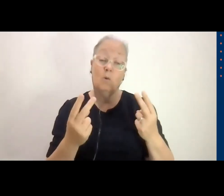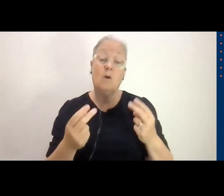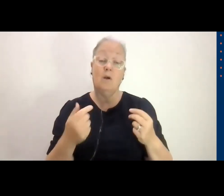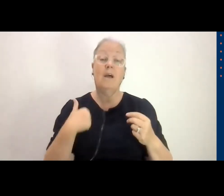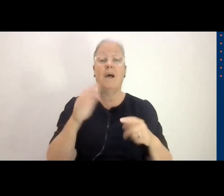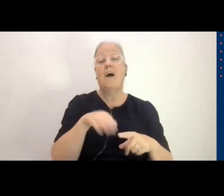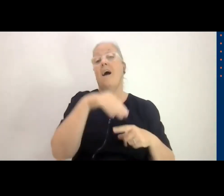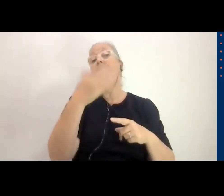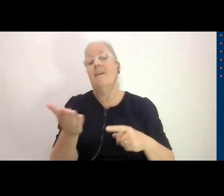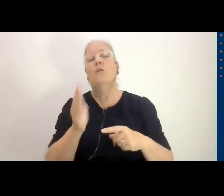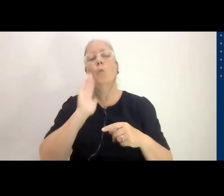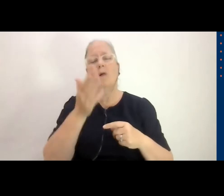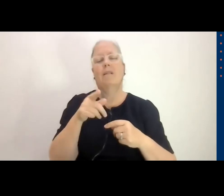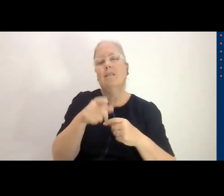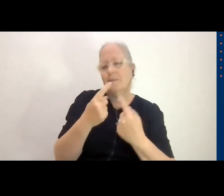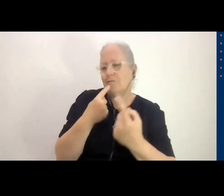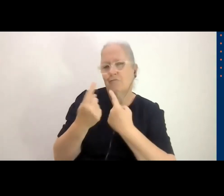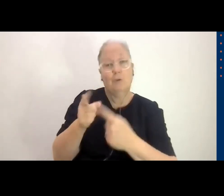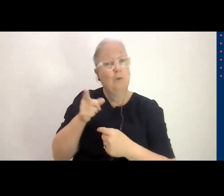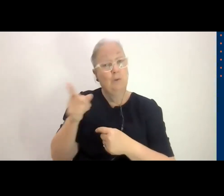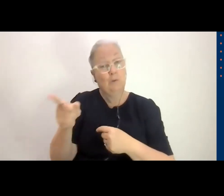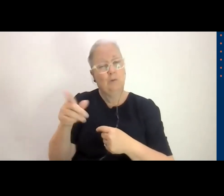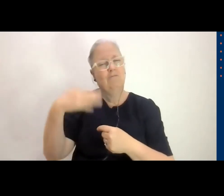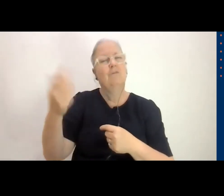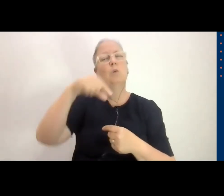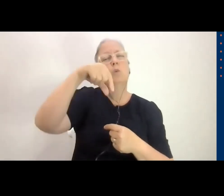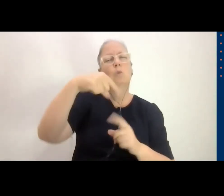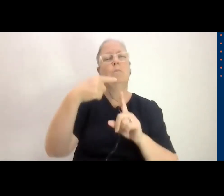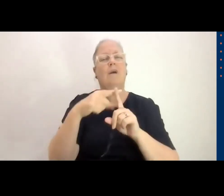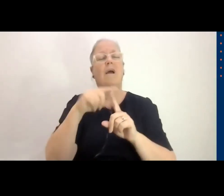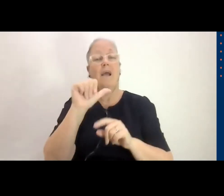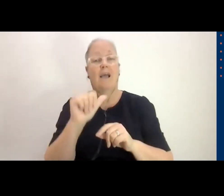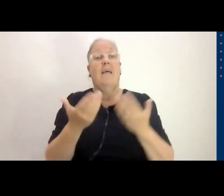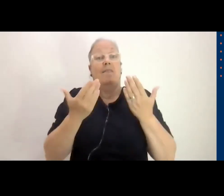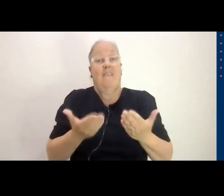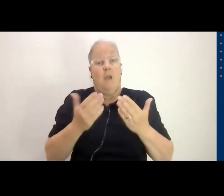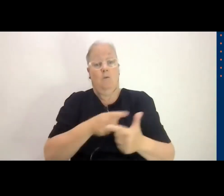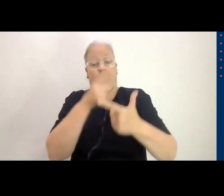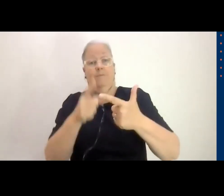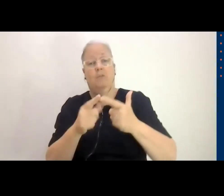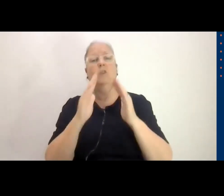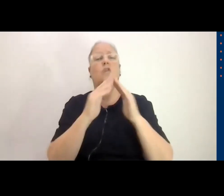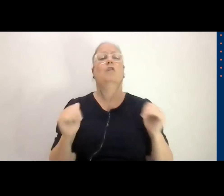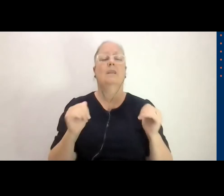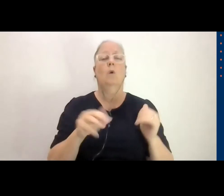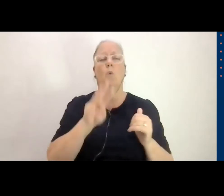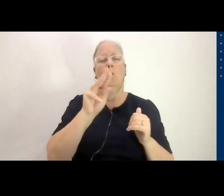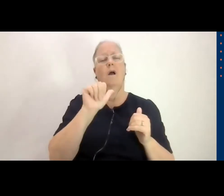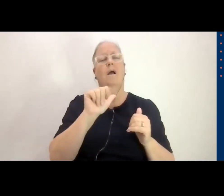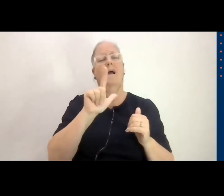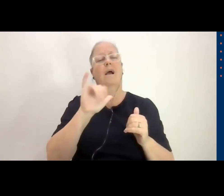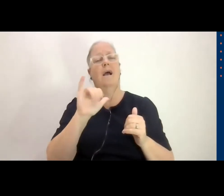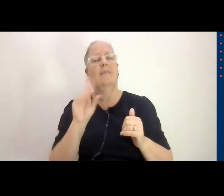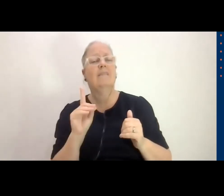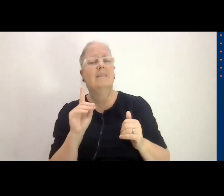Q&A. Moving on, I would like to move over to Egypt. We have Walid Ibrahim.